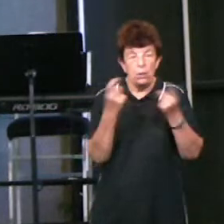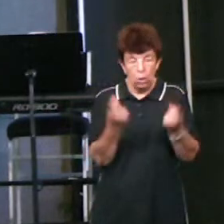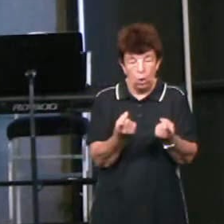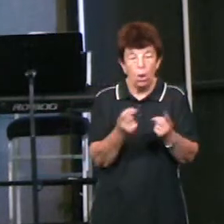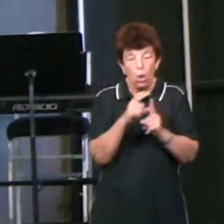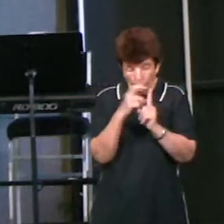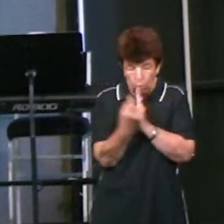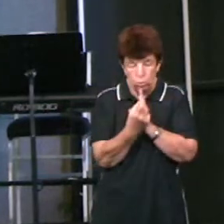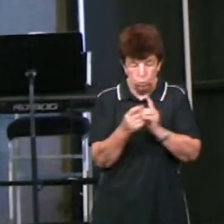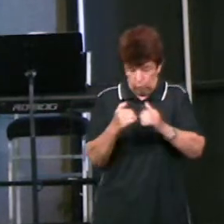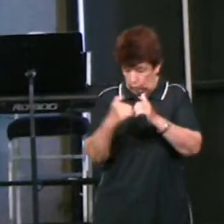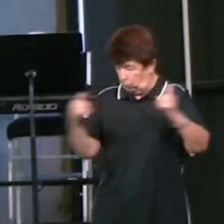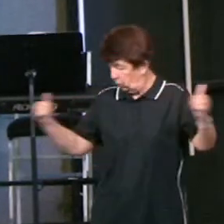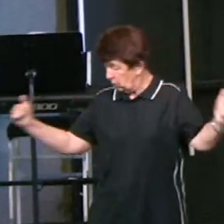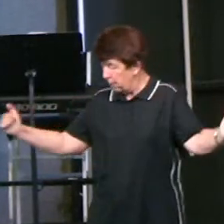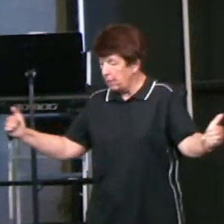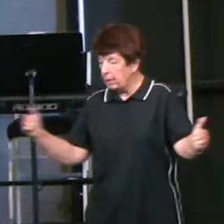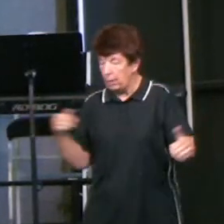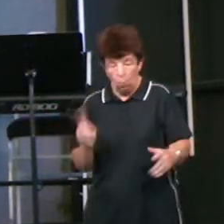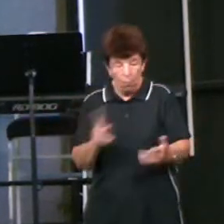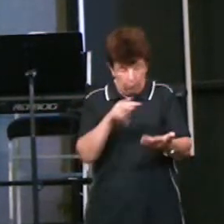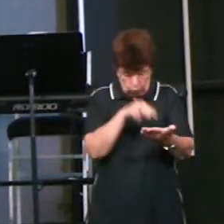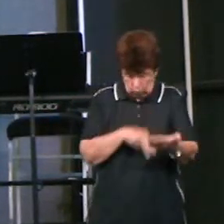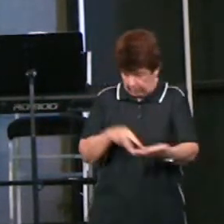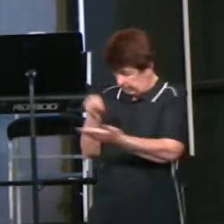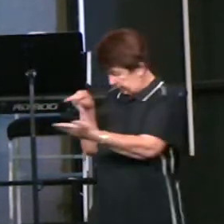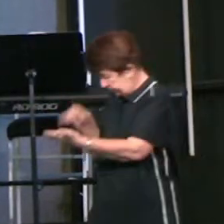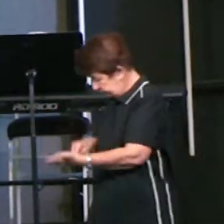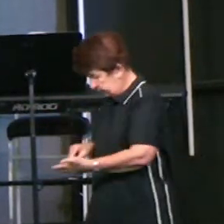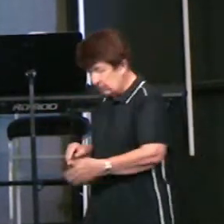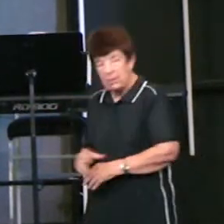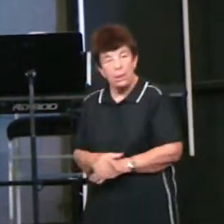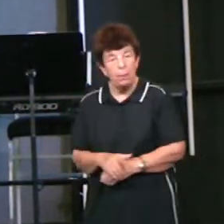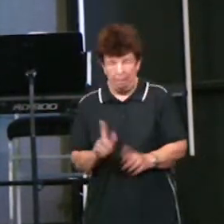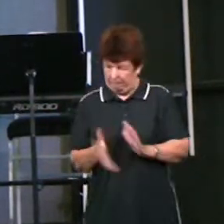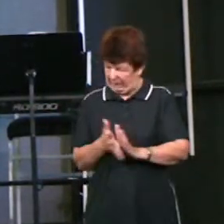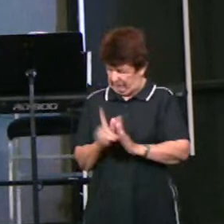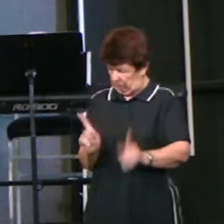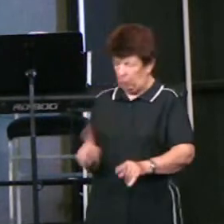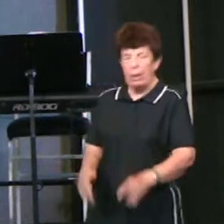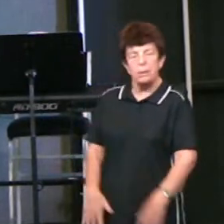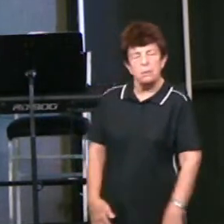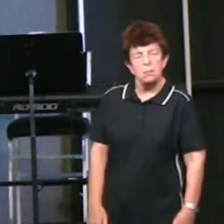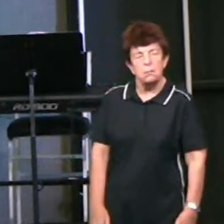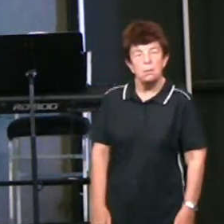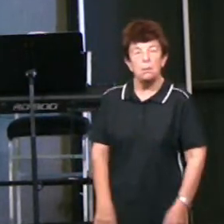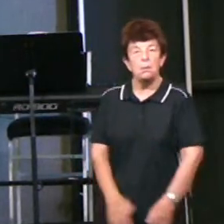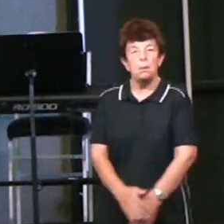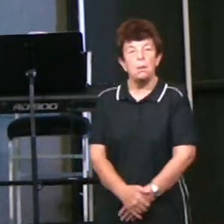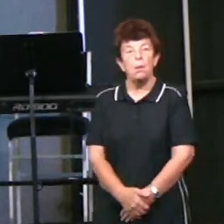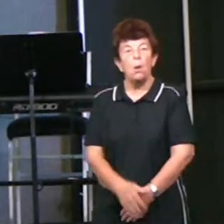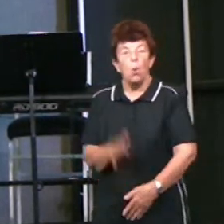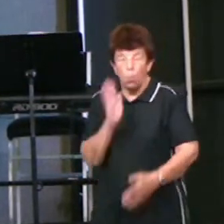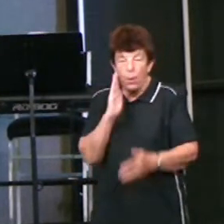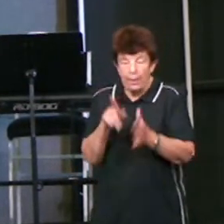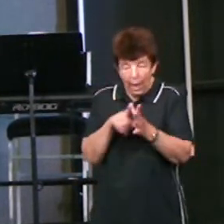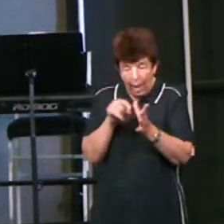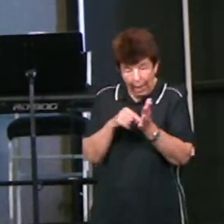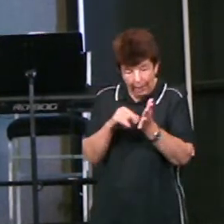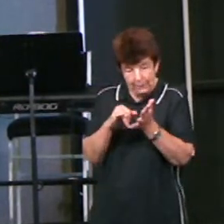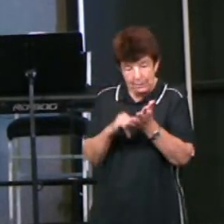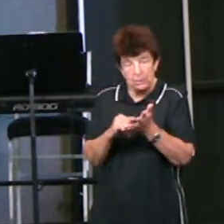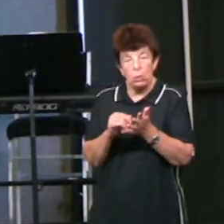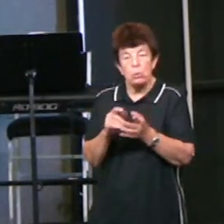division occurring in what we're reading. And what does that mean? It means that when Acts was written in